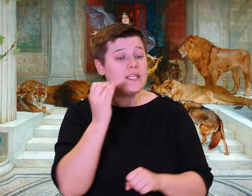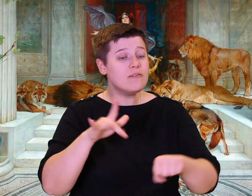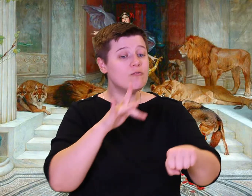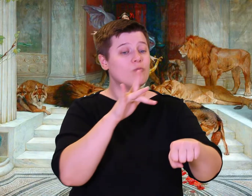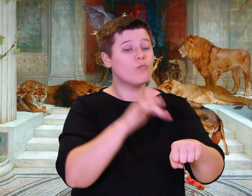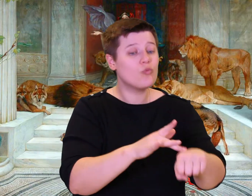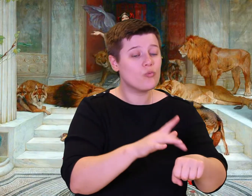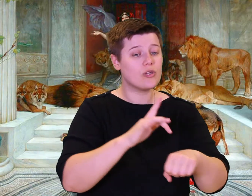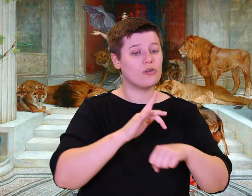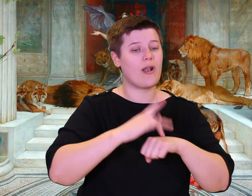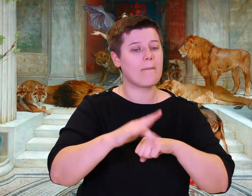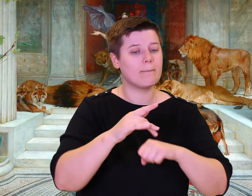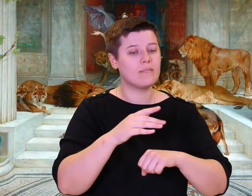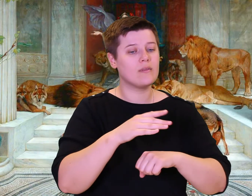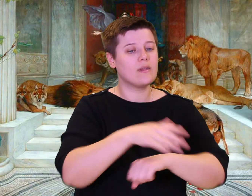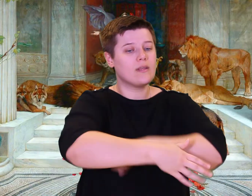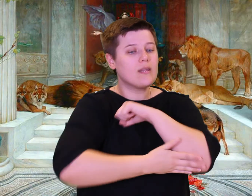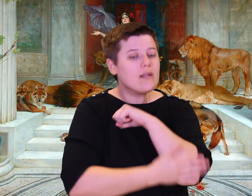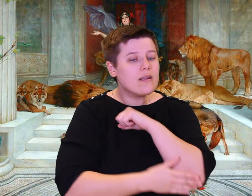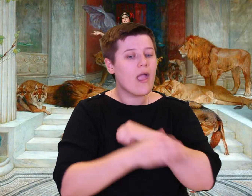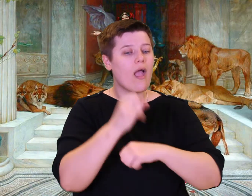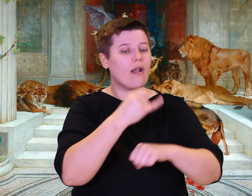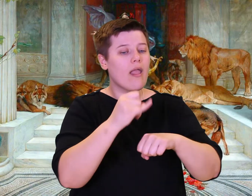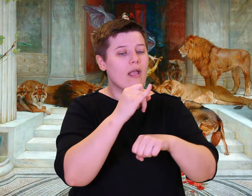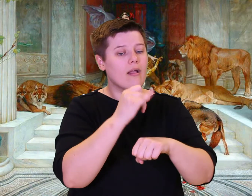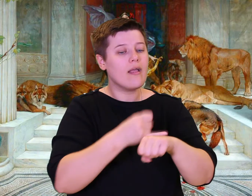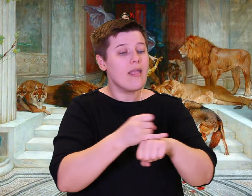up in the forest of Persephone.